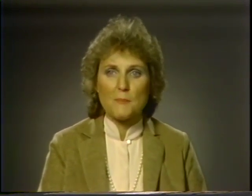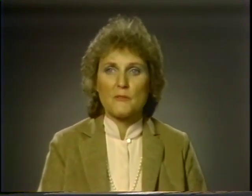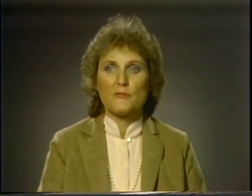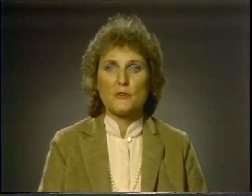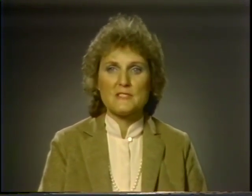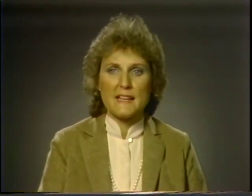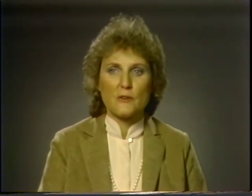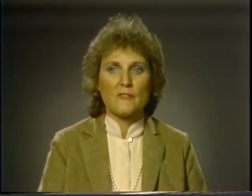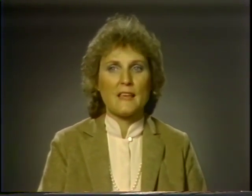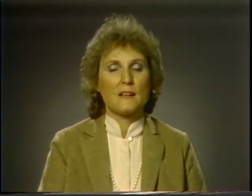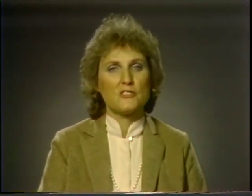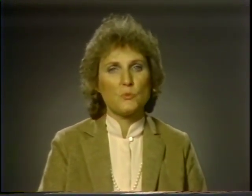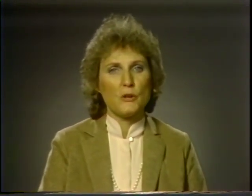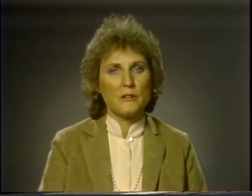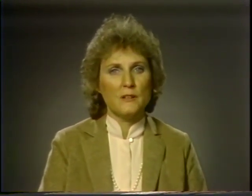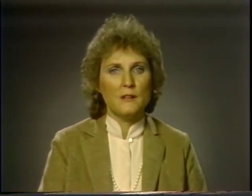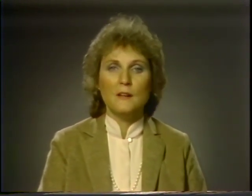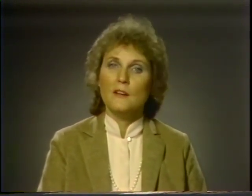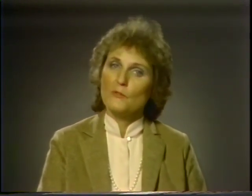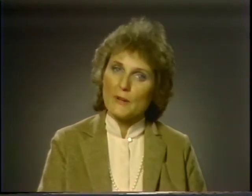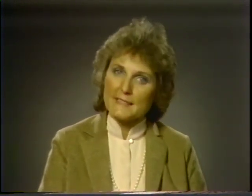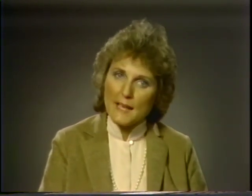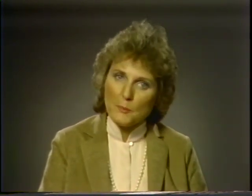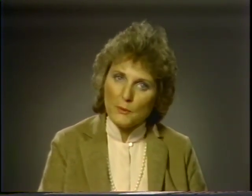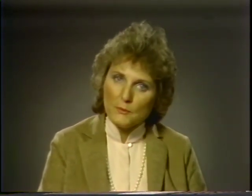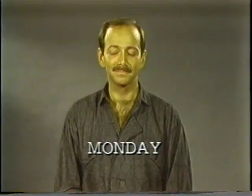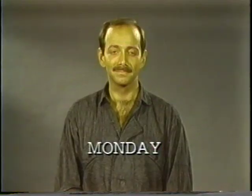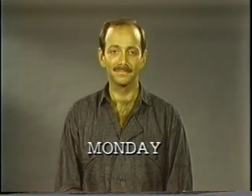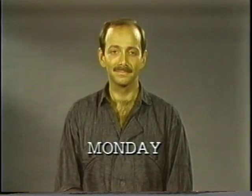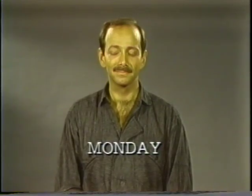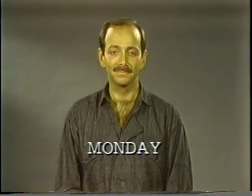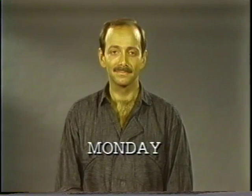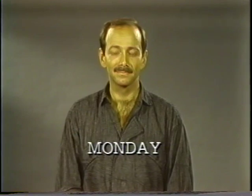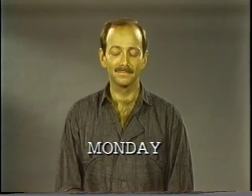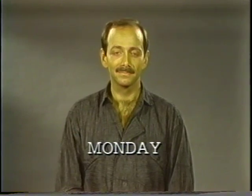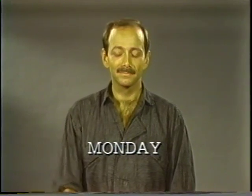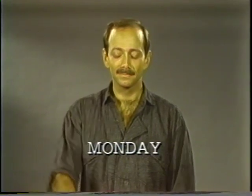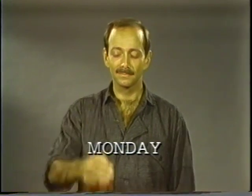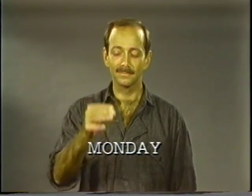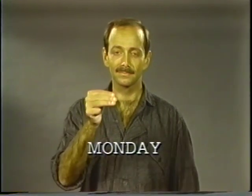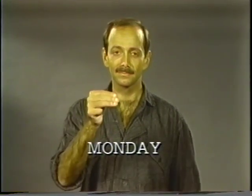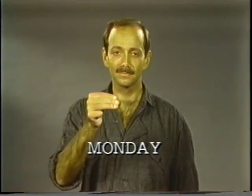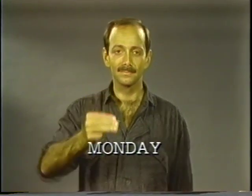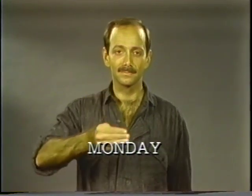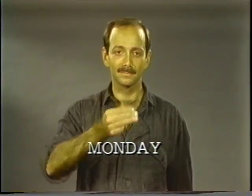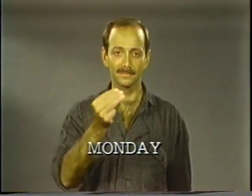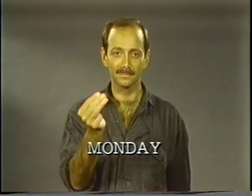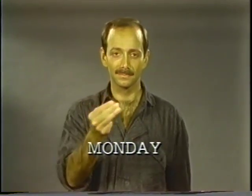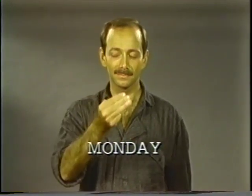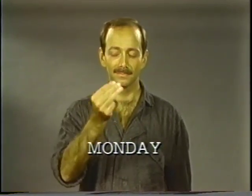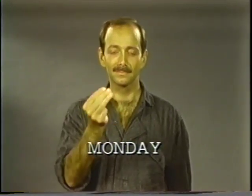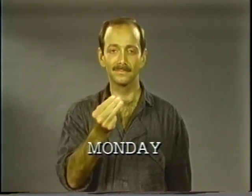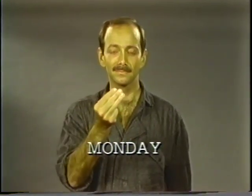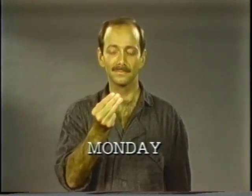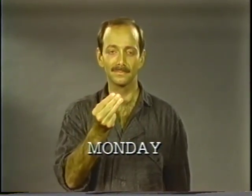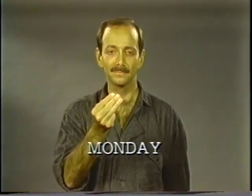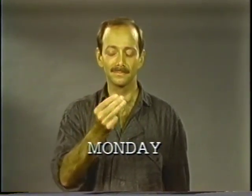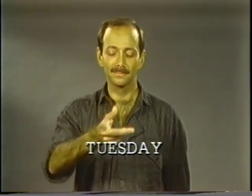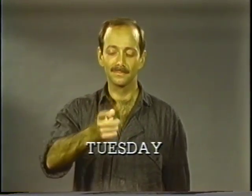of the first letter of the English word. For example, Monday is formed with an M hand shape. Tuesday